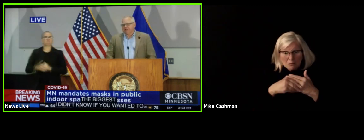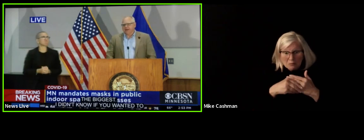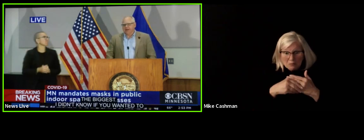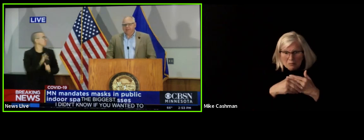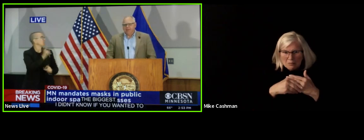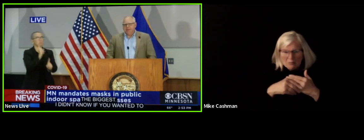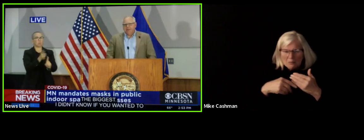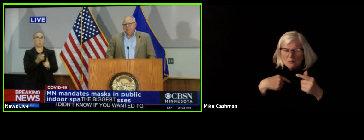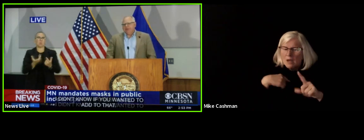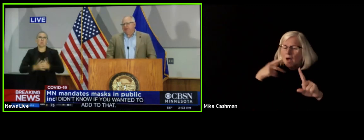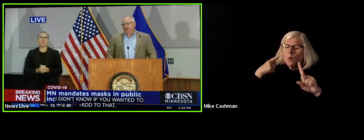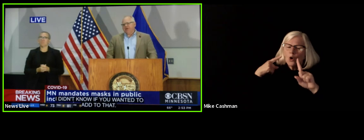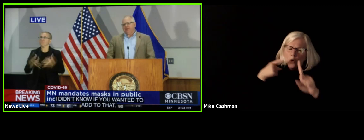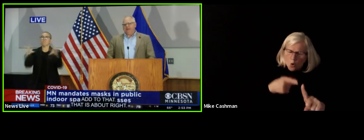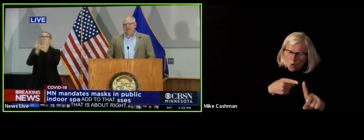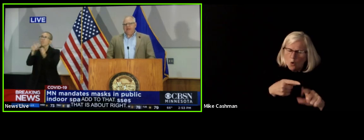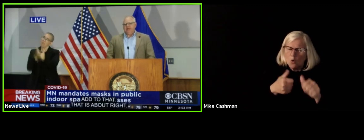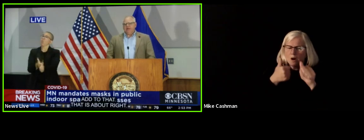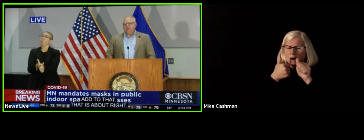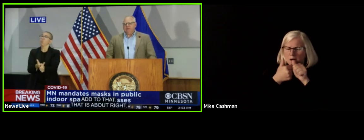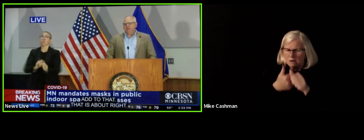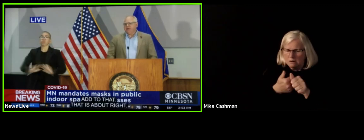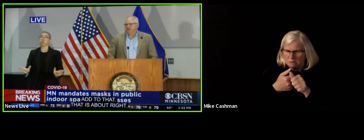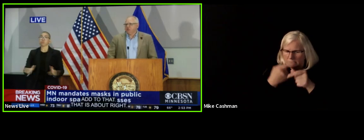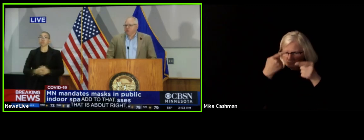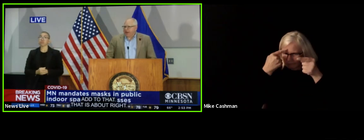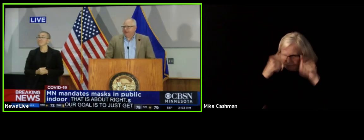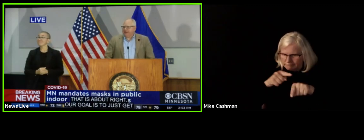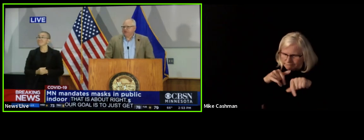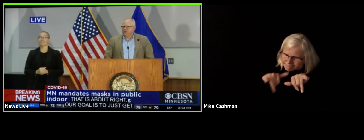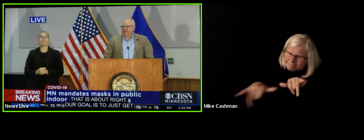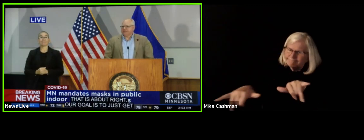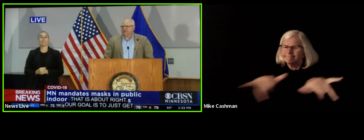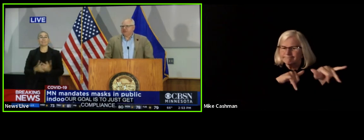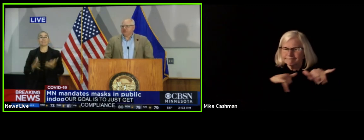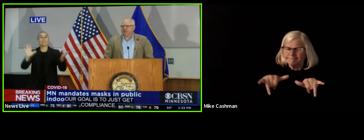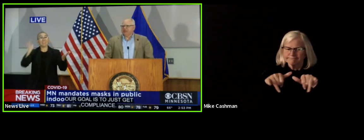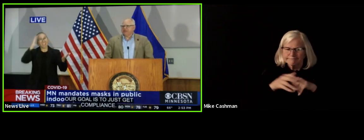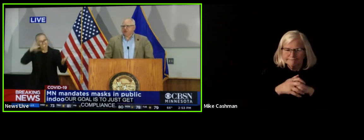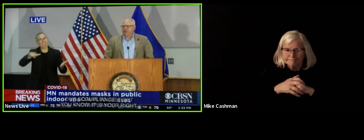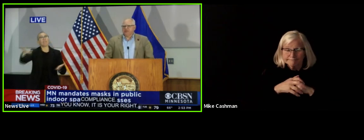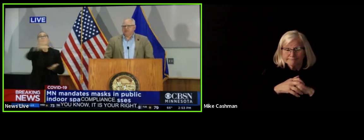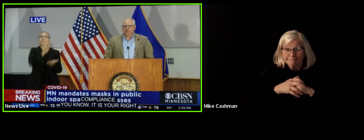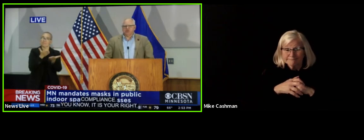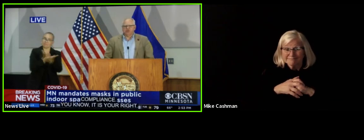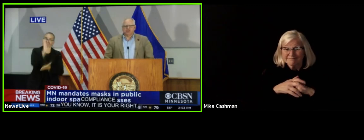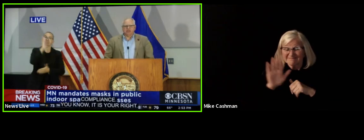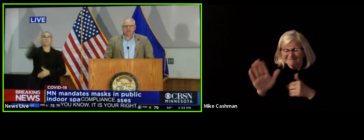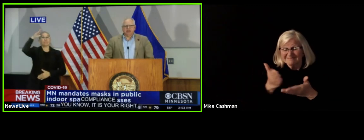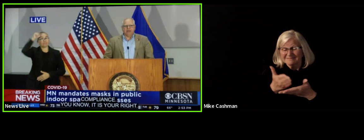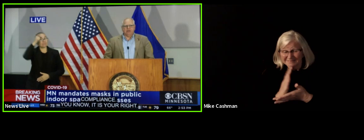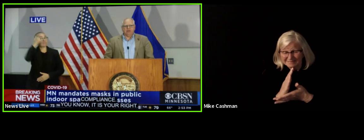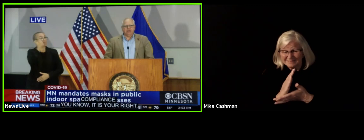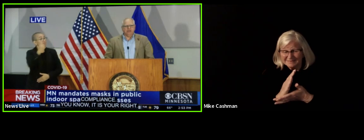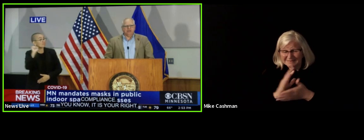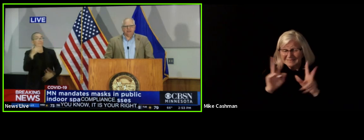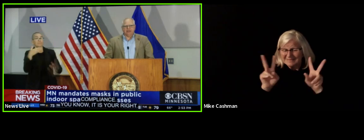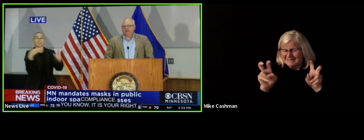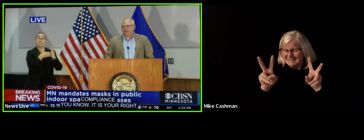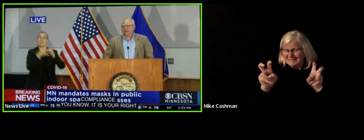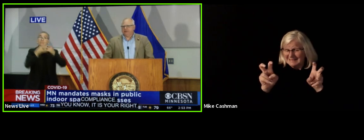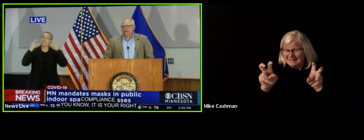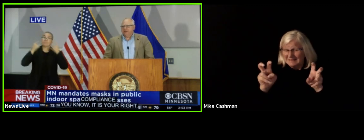compliance. If it is your right, I guess, to make civil disobedience on this. If you choose to say, I'm not going to do it, you get a